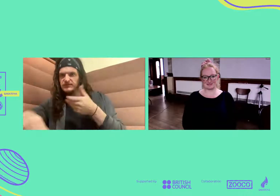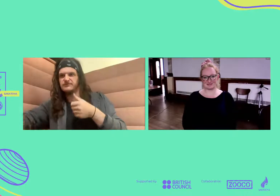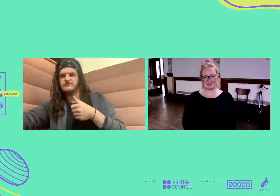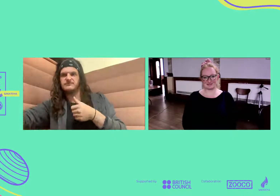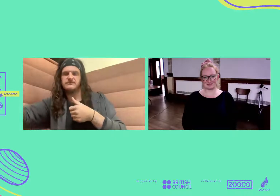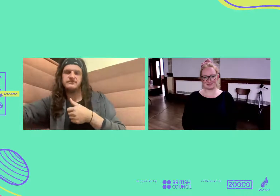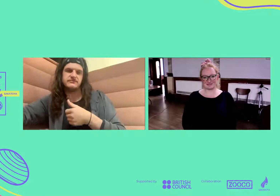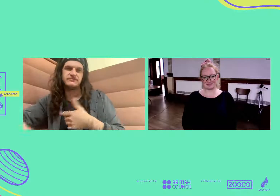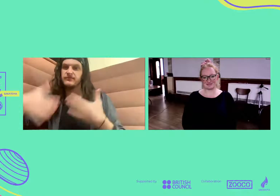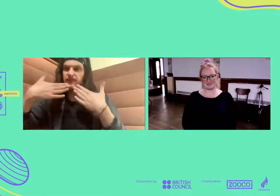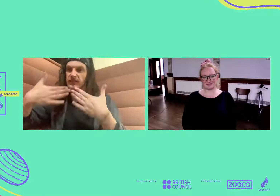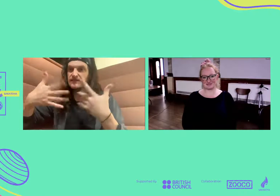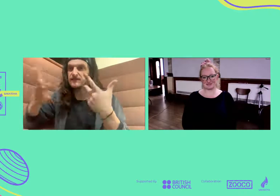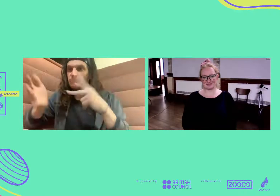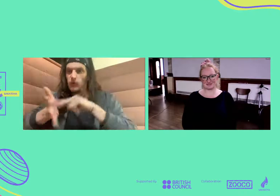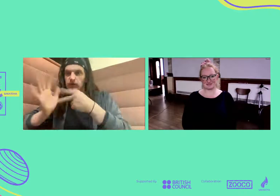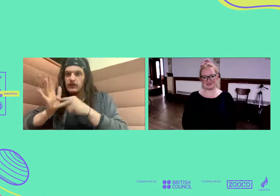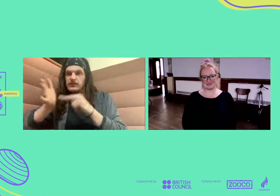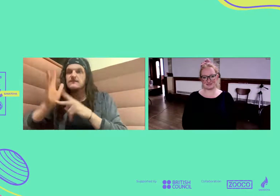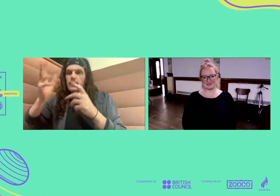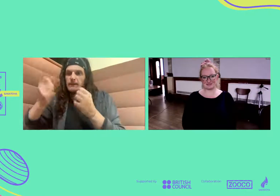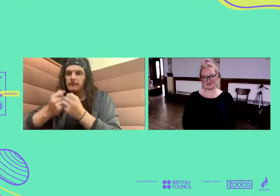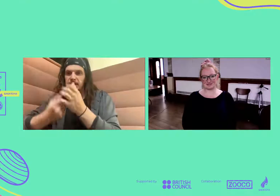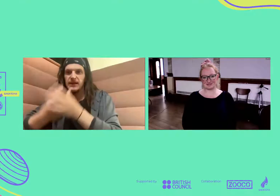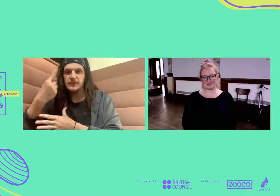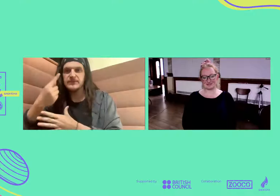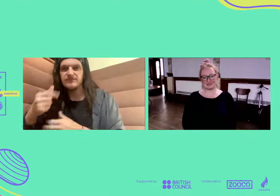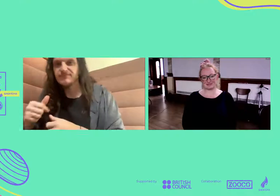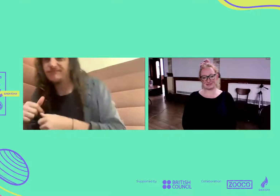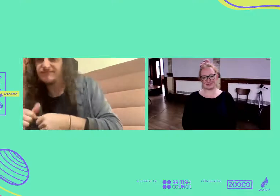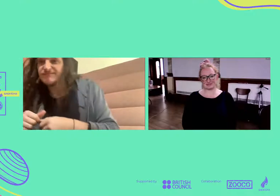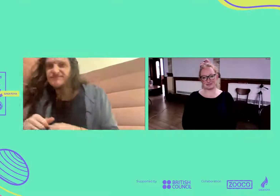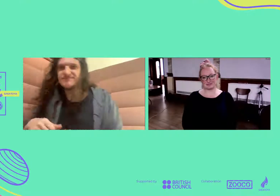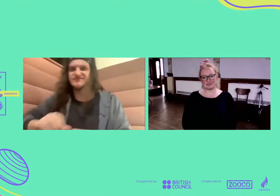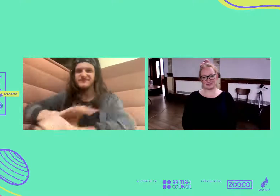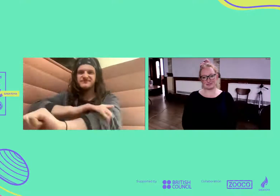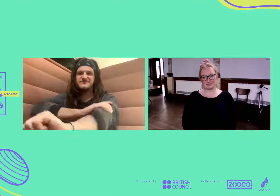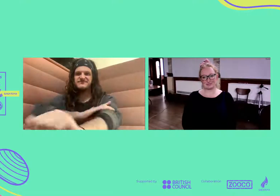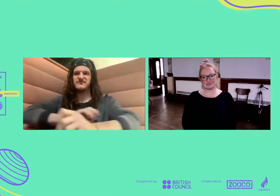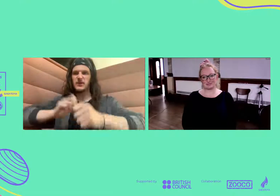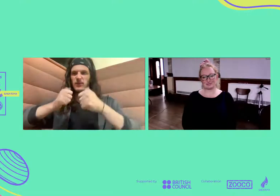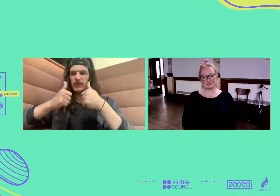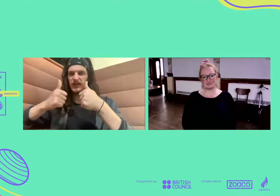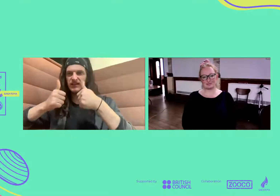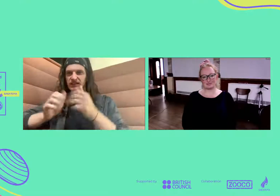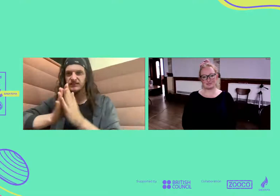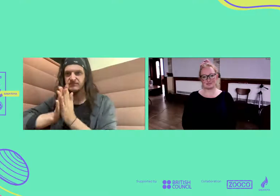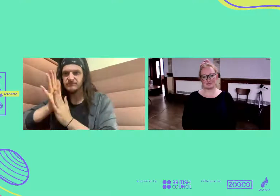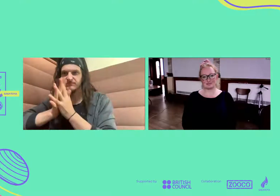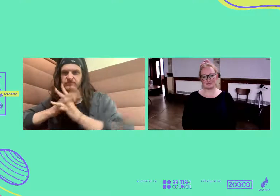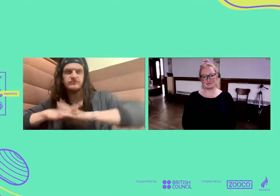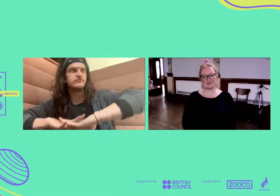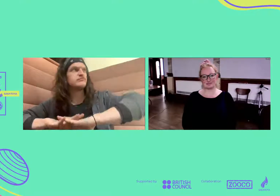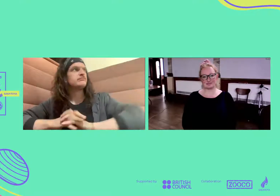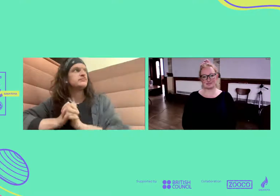Thank you, Flo. Thank you for the introduction. And thank you for organizing this and making this